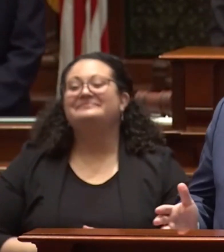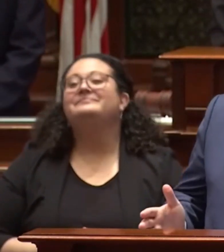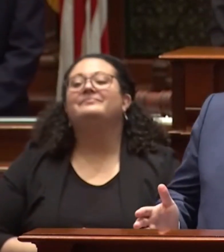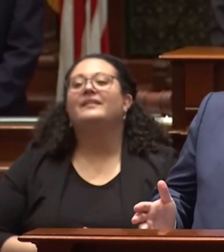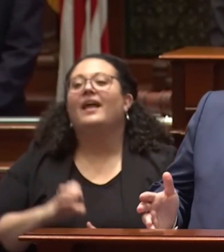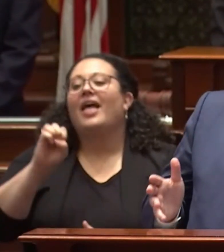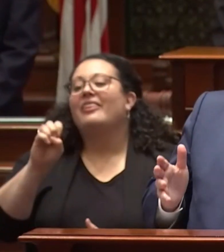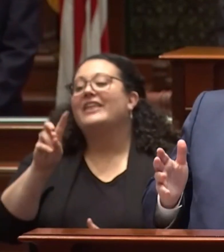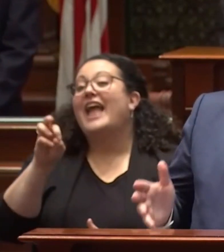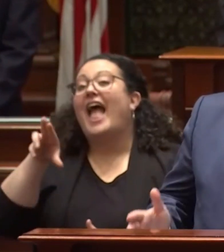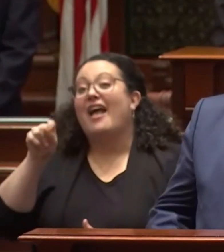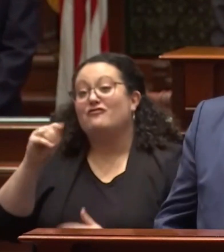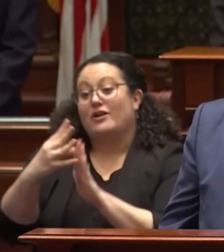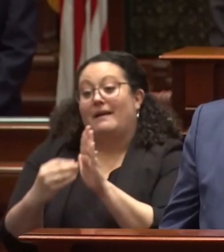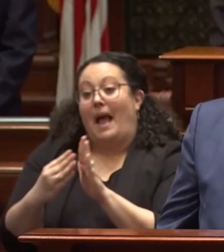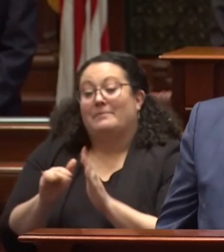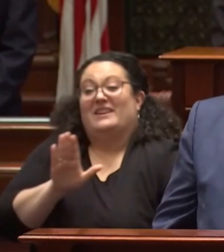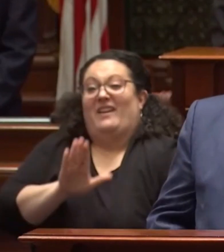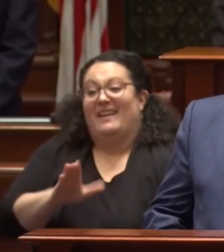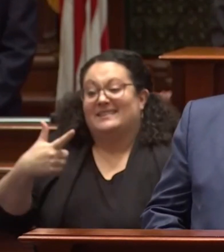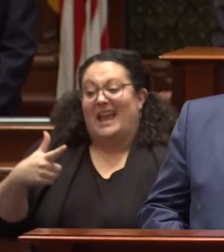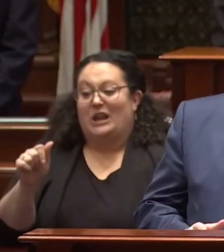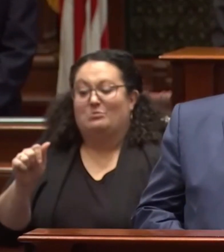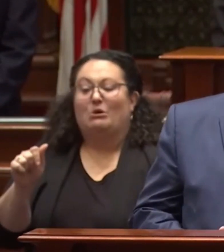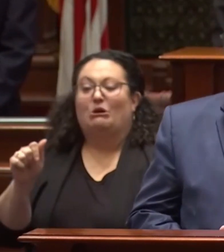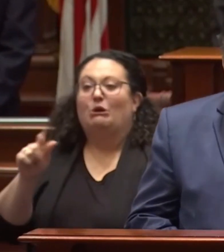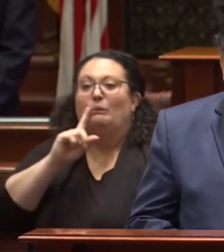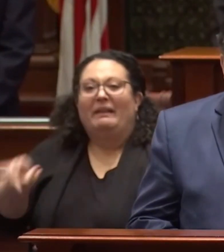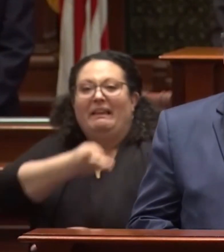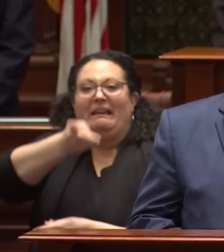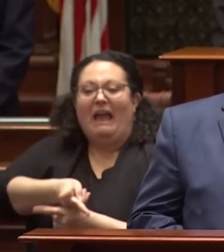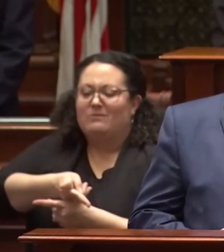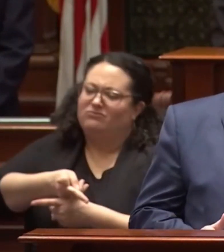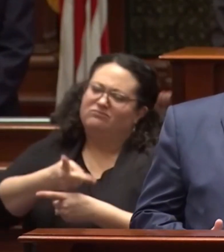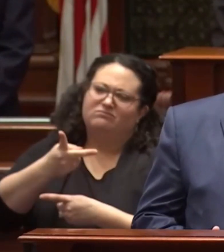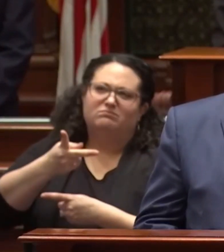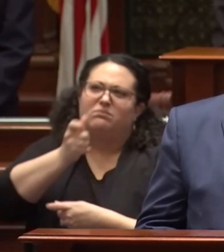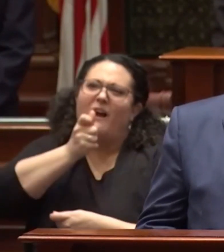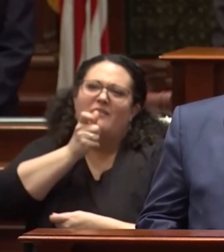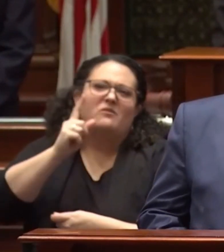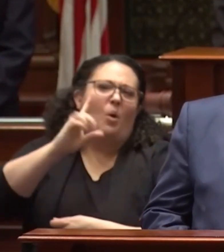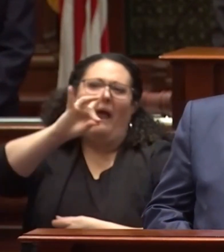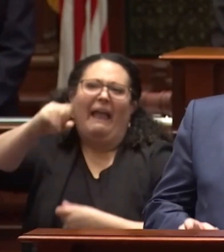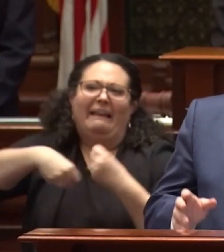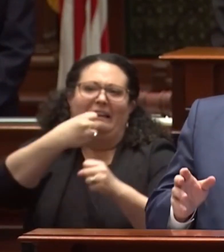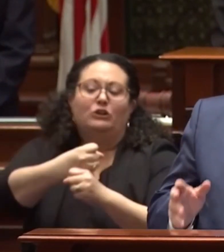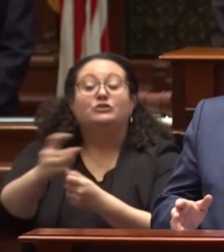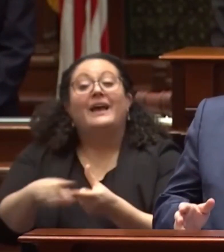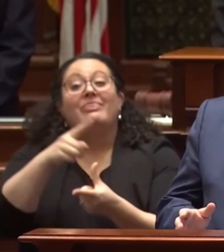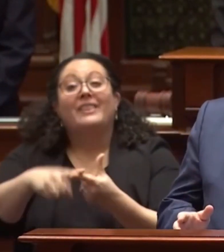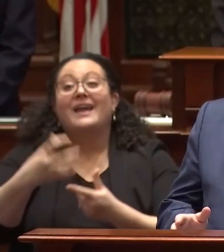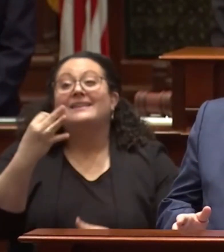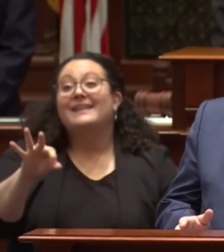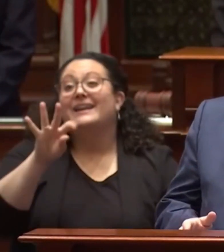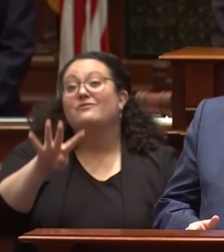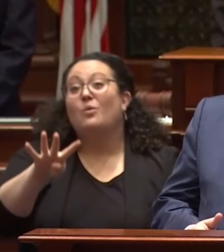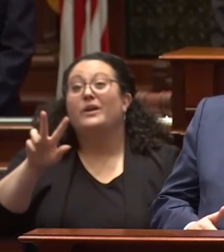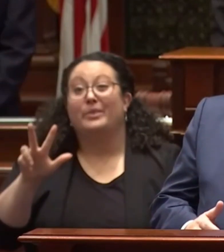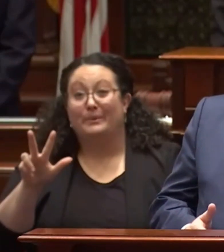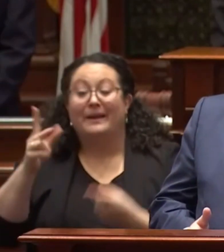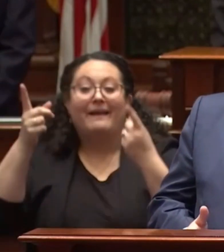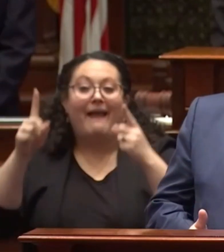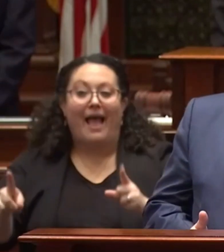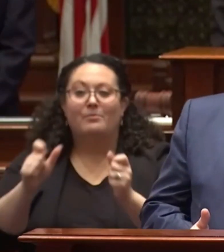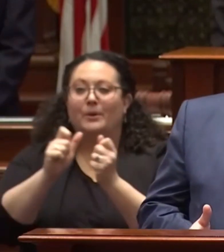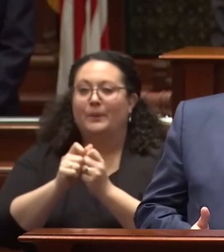The Everett copy of Lincoln's Gettysburg Address remained in private hands for almost 80 years. And then in 1943,